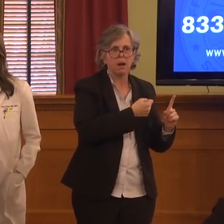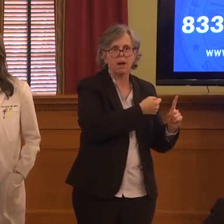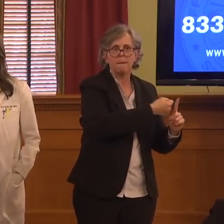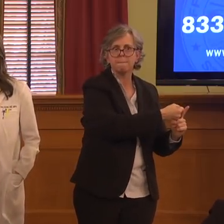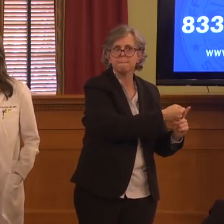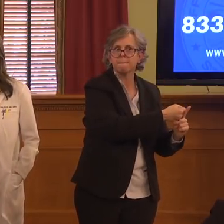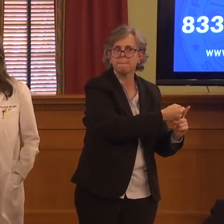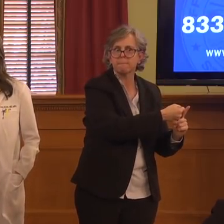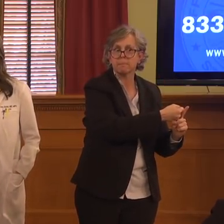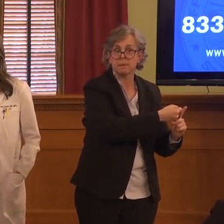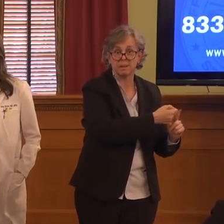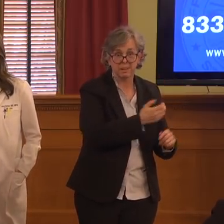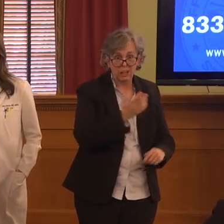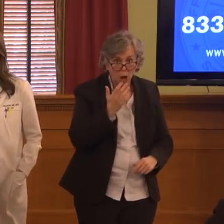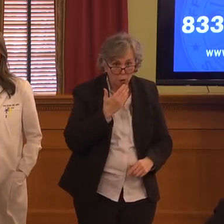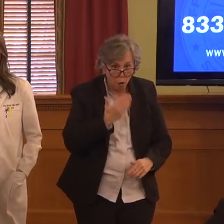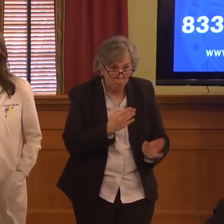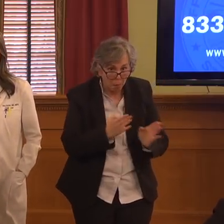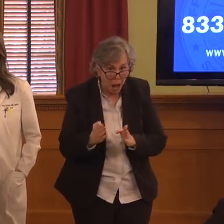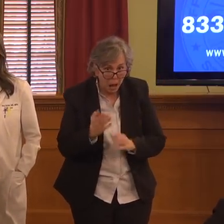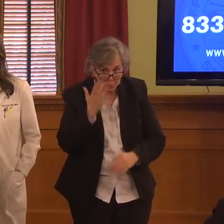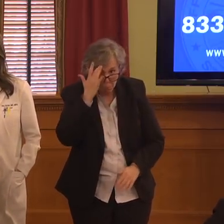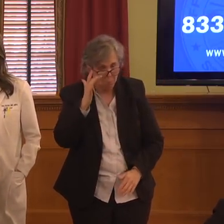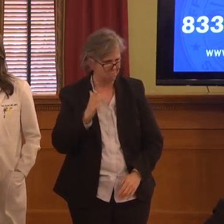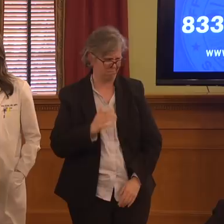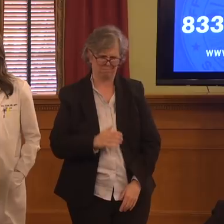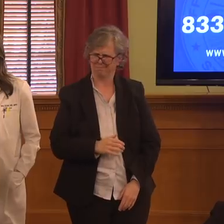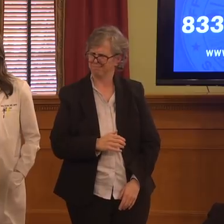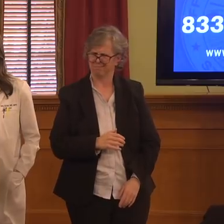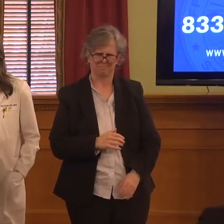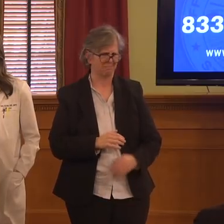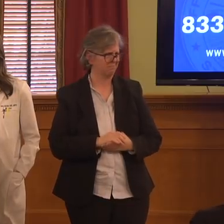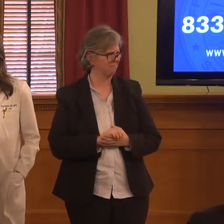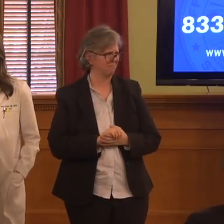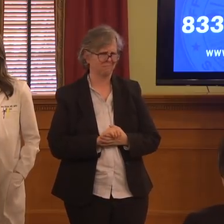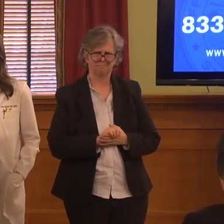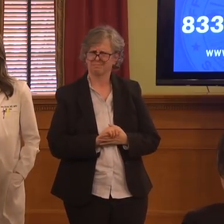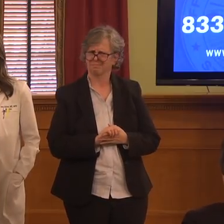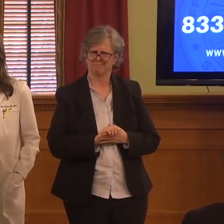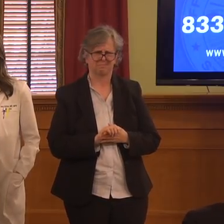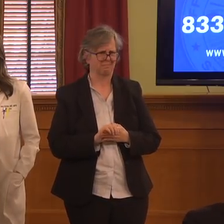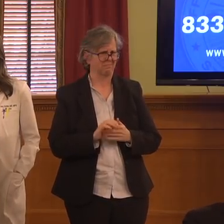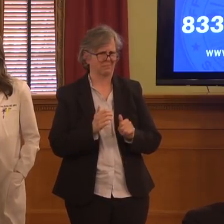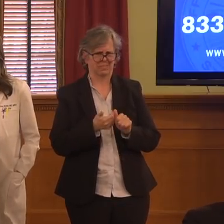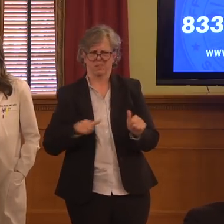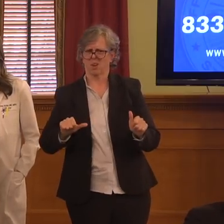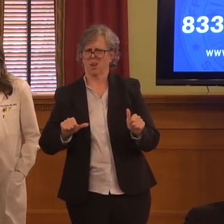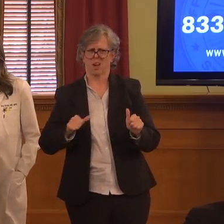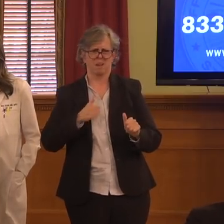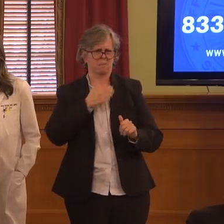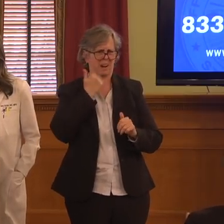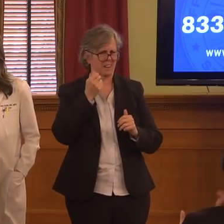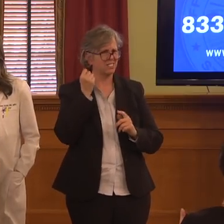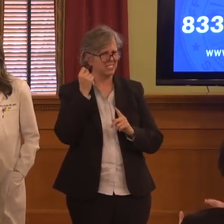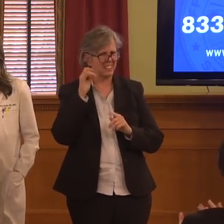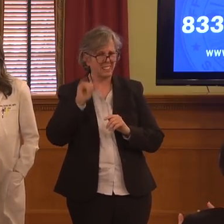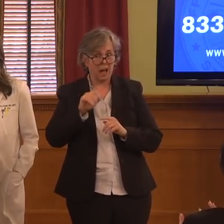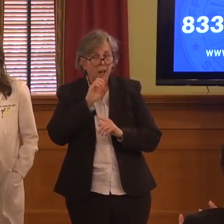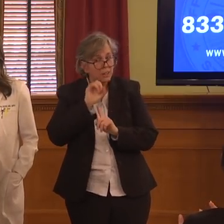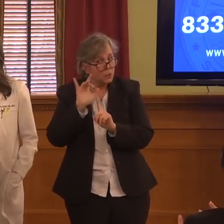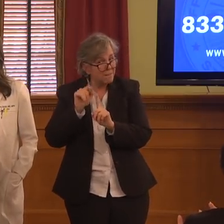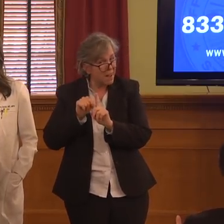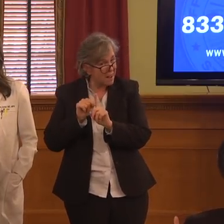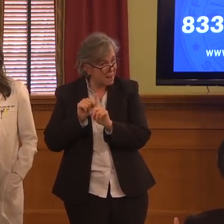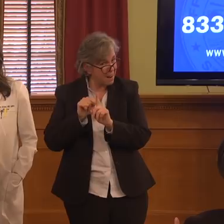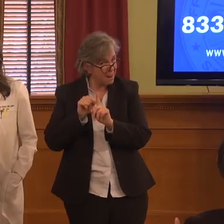That's not a smart thing. What we all have to understand is while the 25-year-old, I knew how I